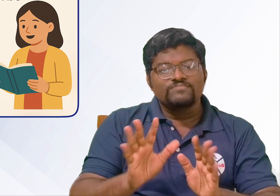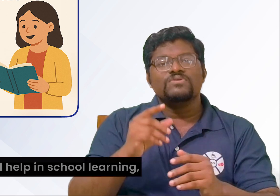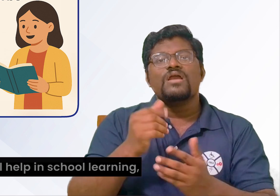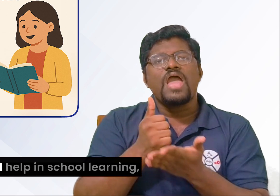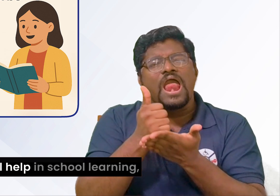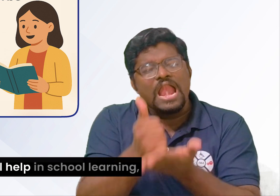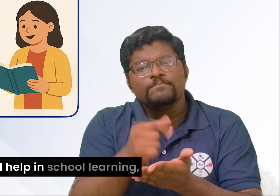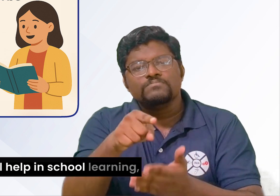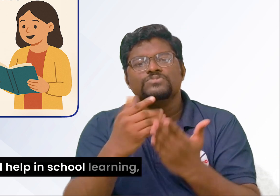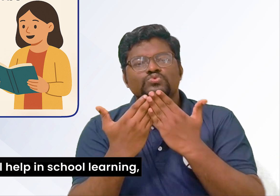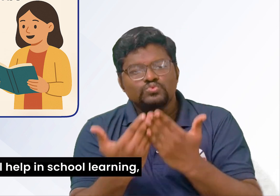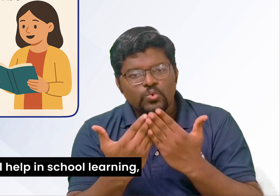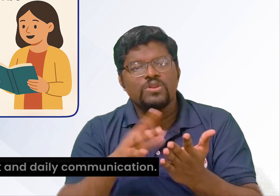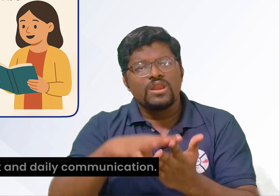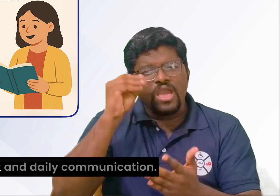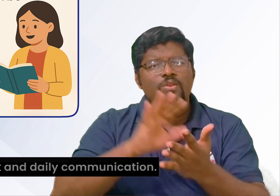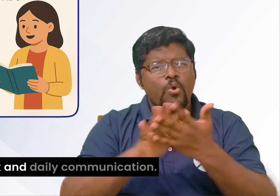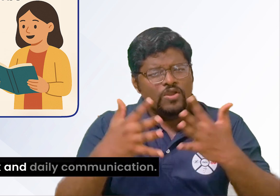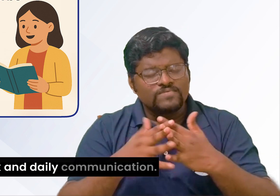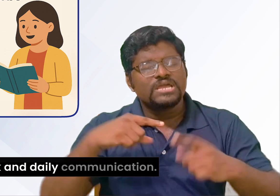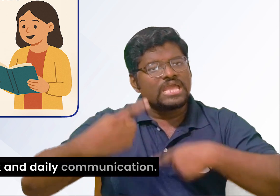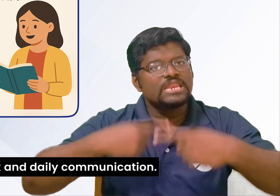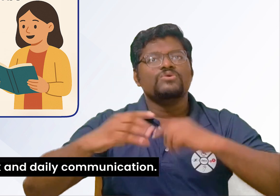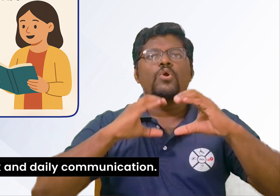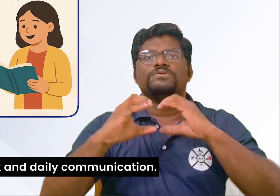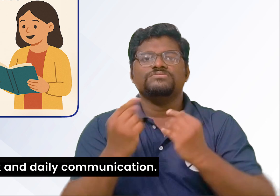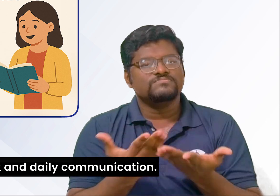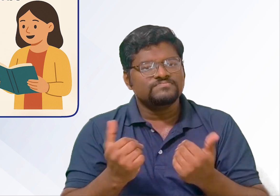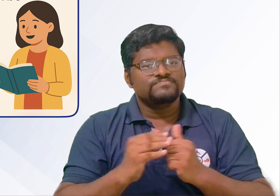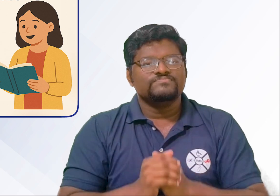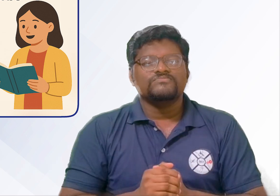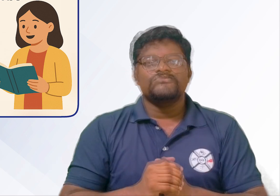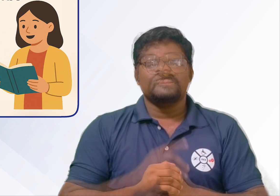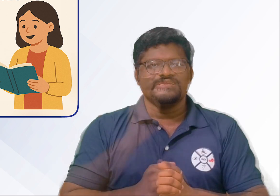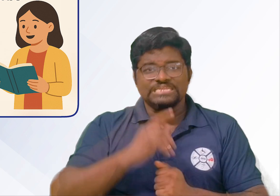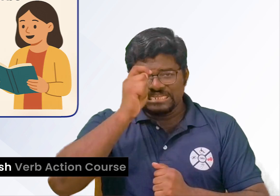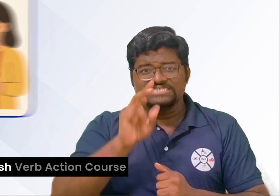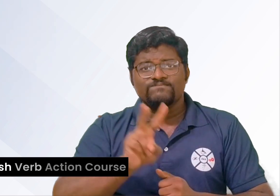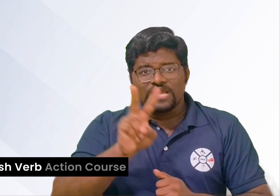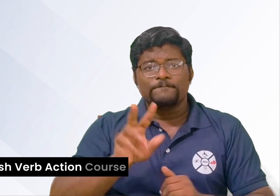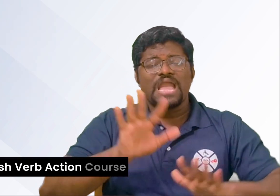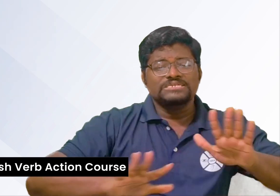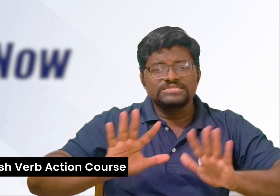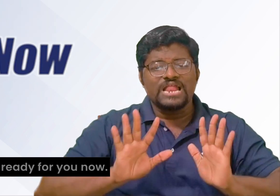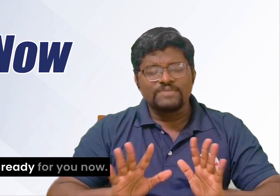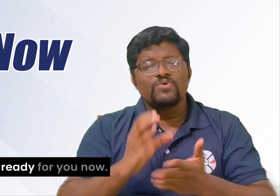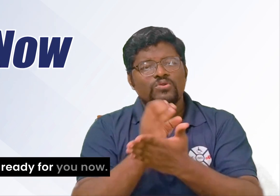This will help in school learning, homework, and daily communication. English Verb Action course is ready for you